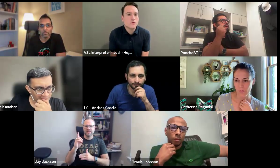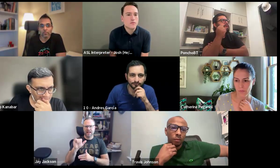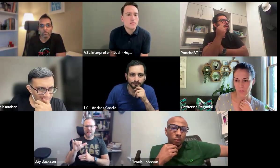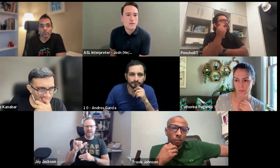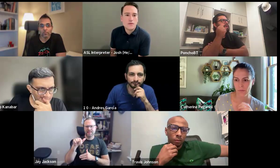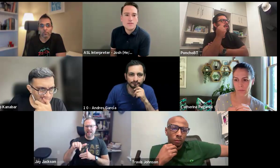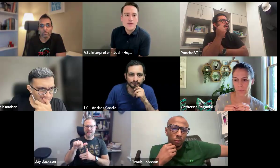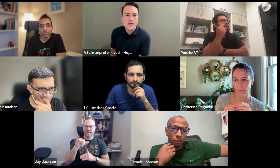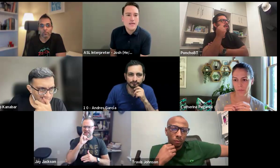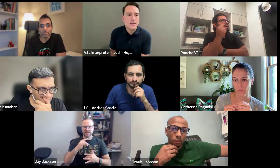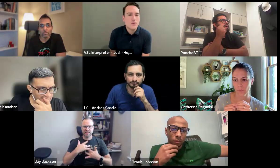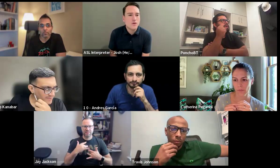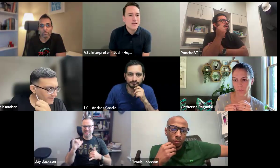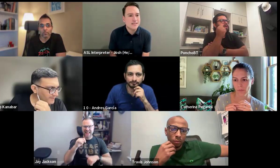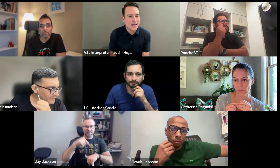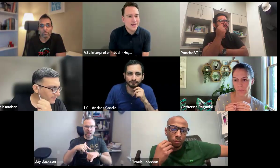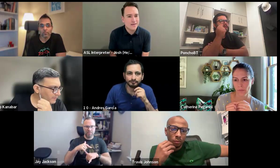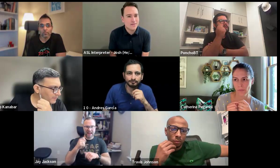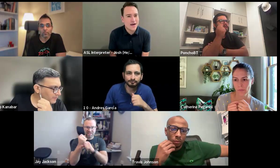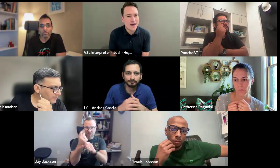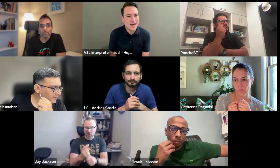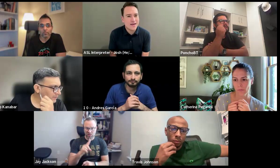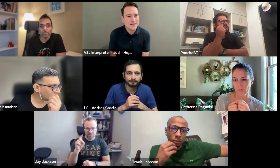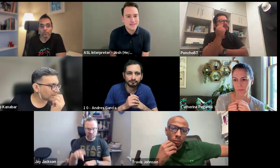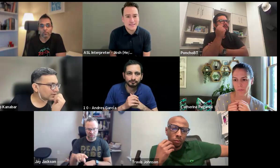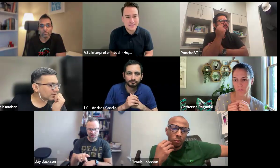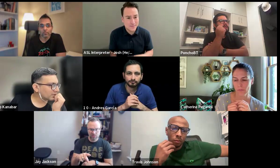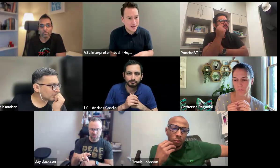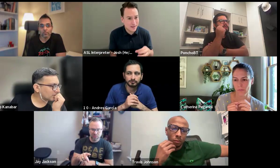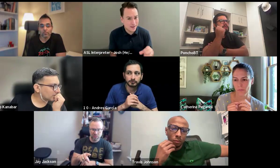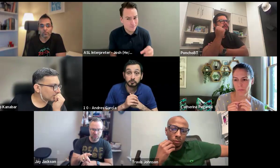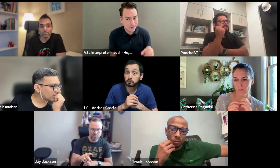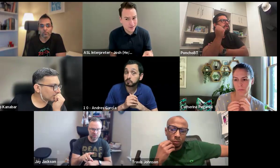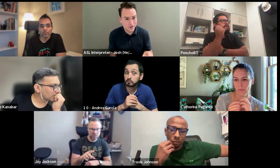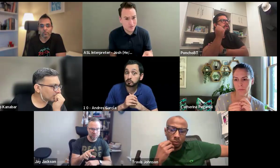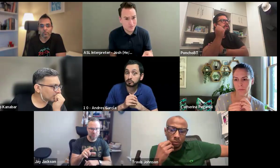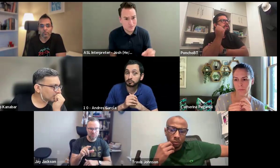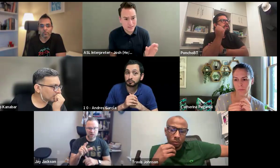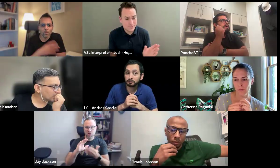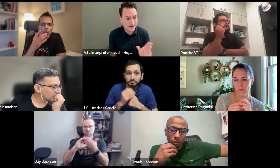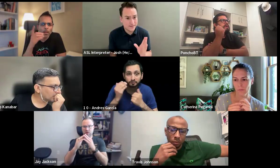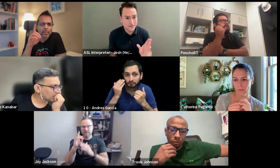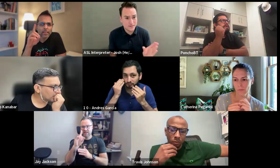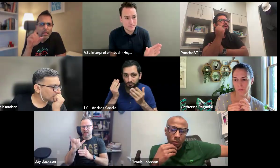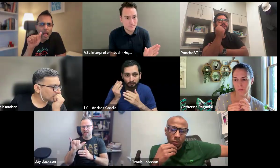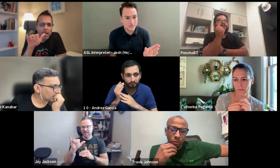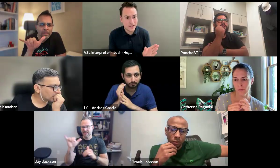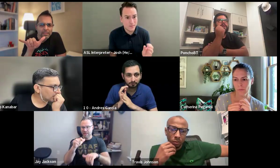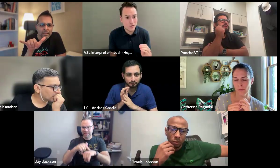So the community day, that is the same time every year, same dates, that